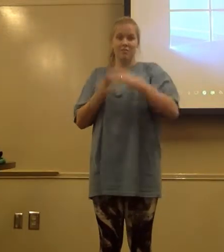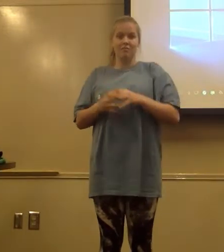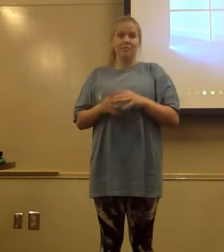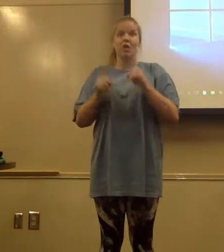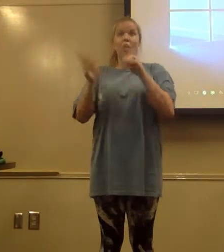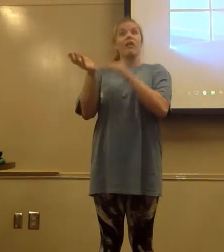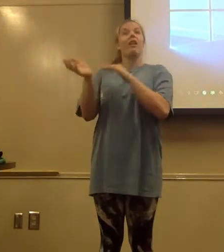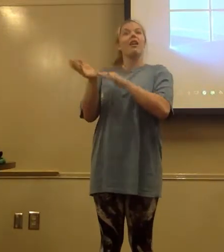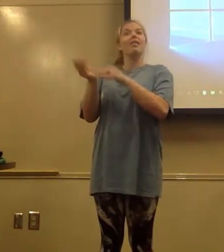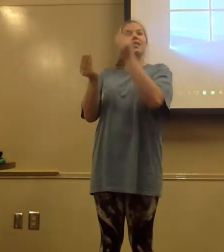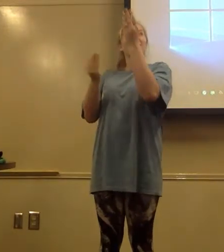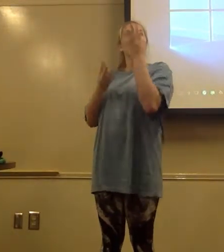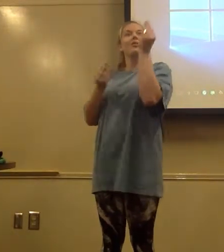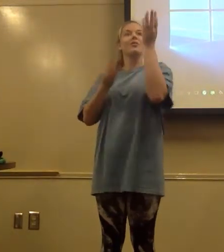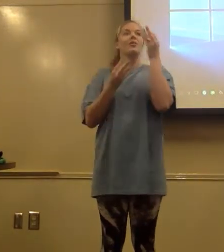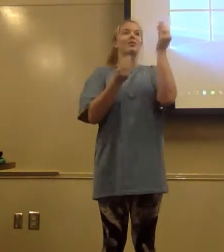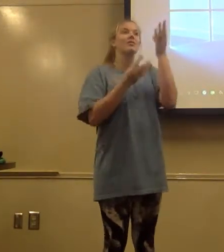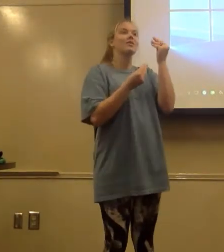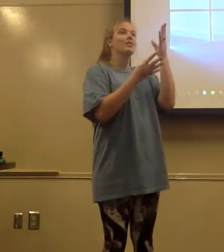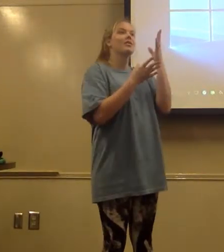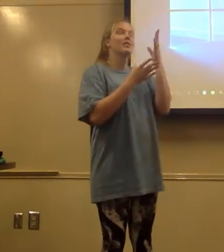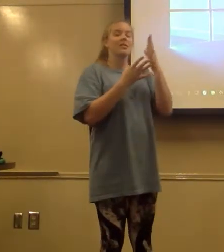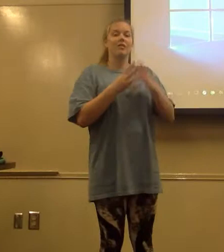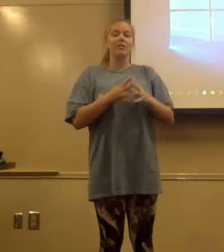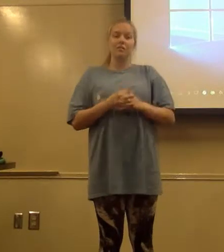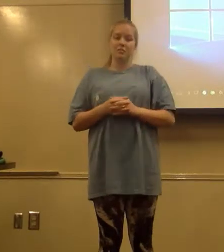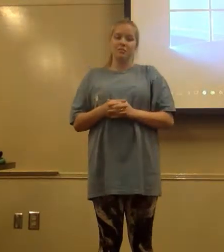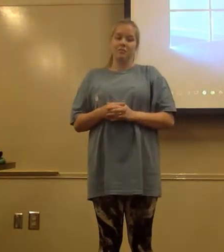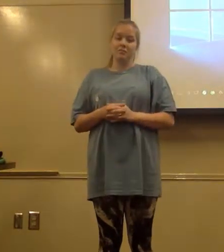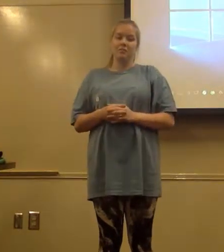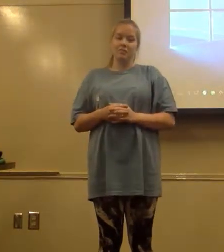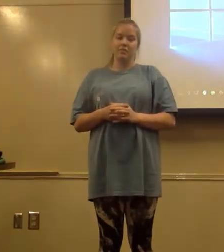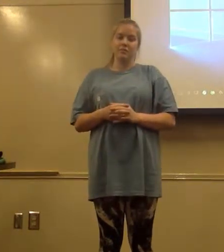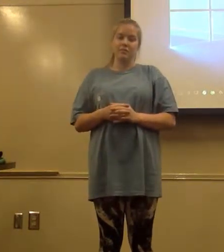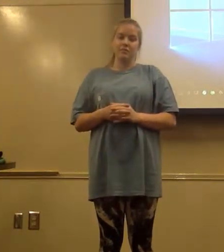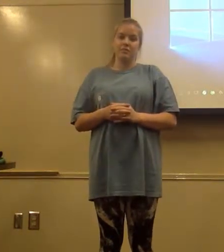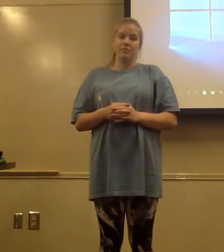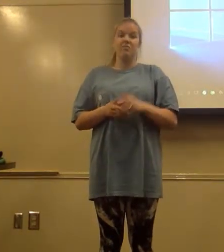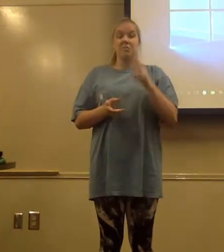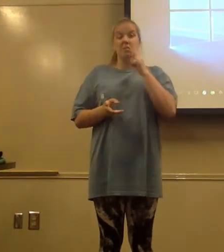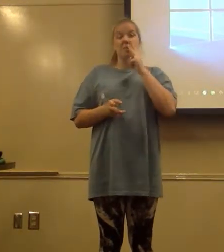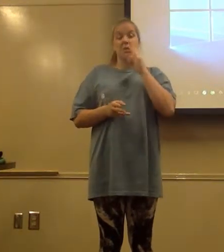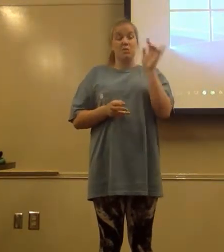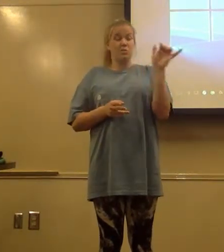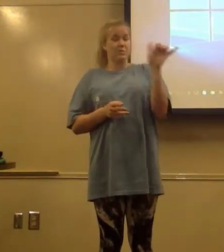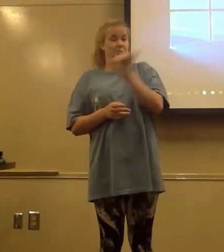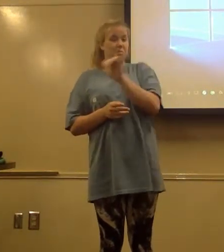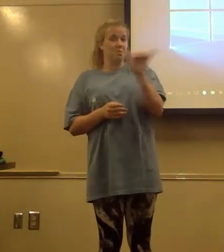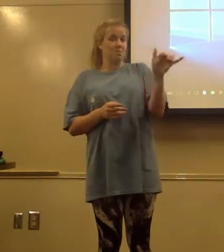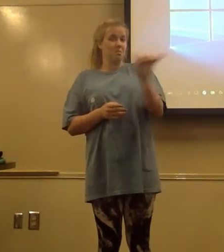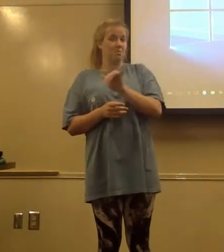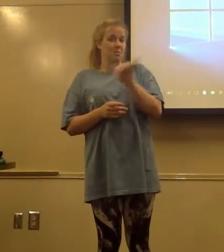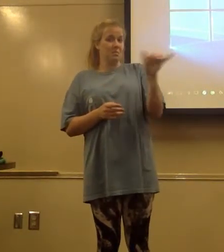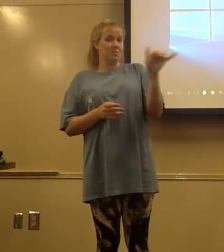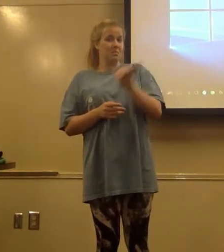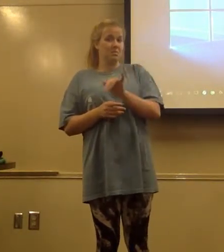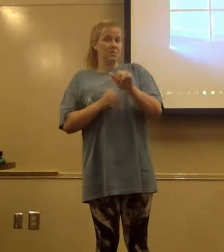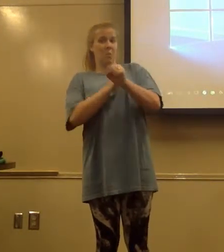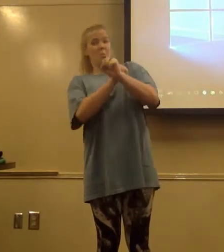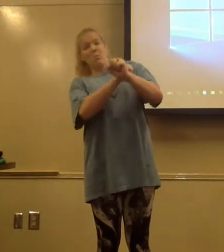The tobacco industry, as long as they could get the AMA on board by writing them checks for $10 million, and so they came out opposed to the Surgeon General's report